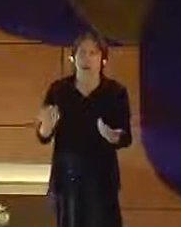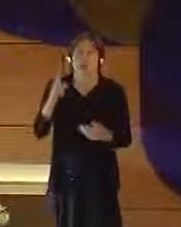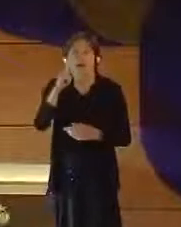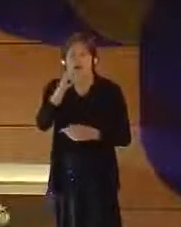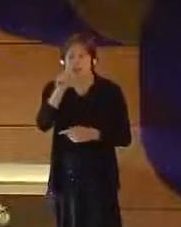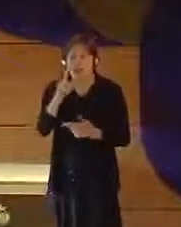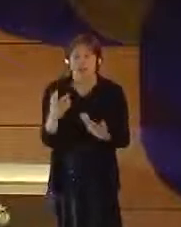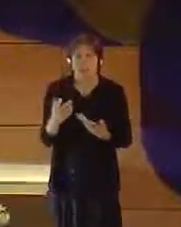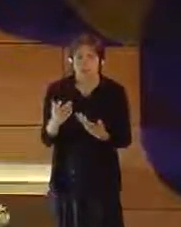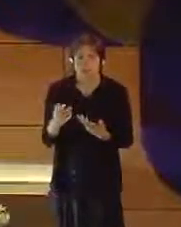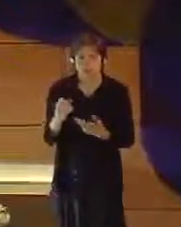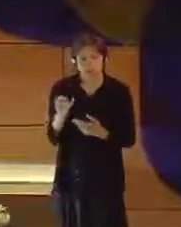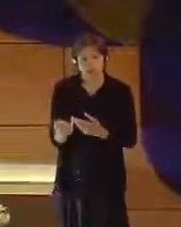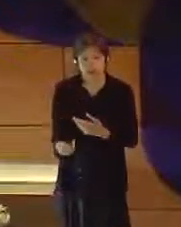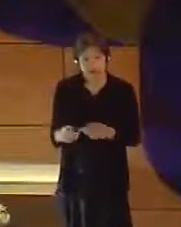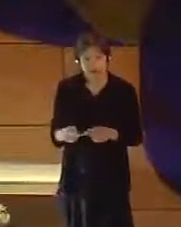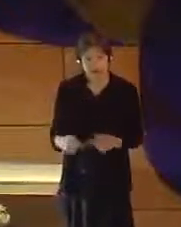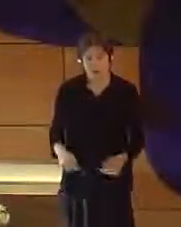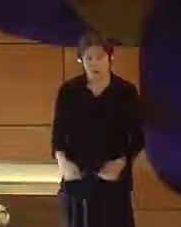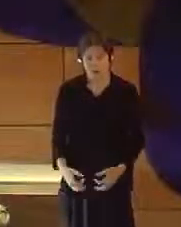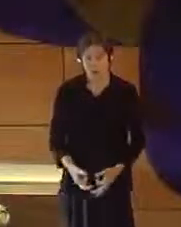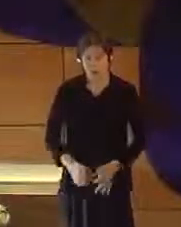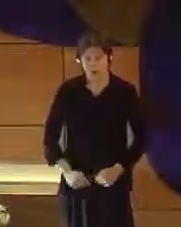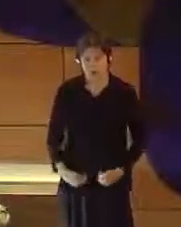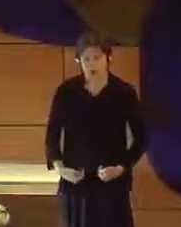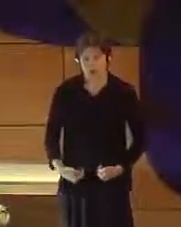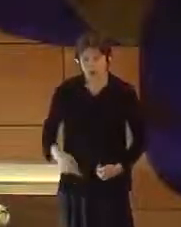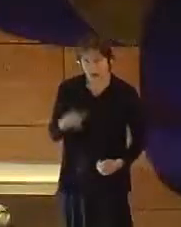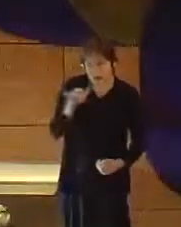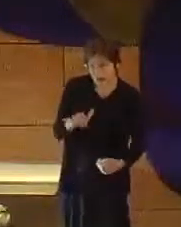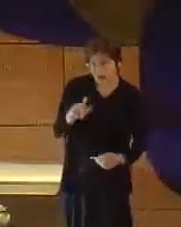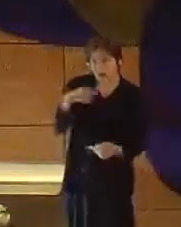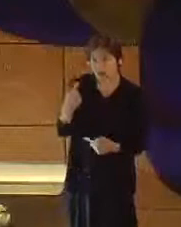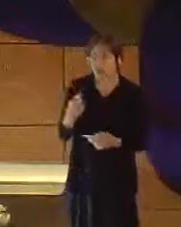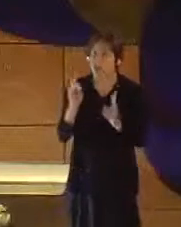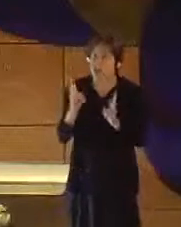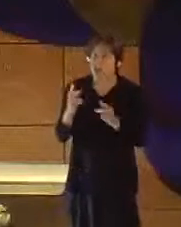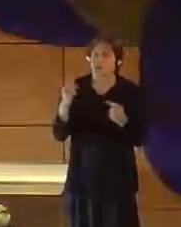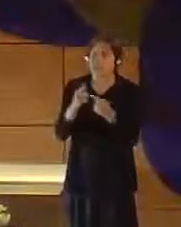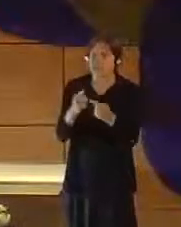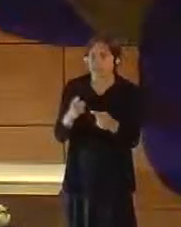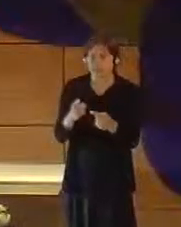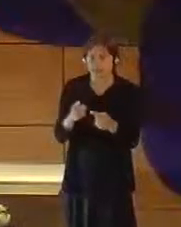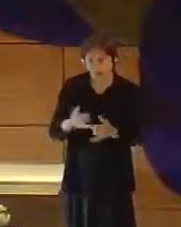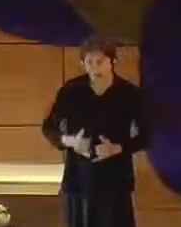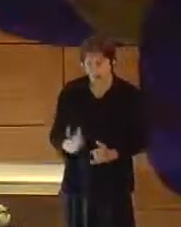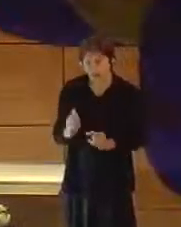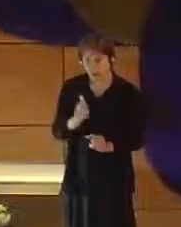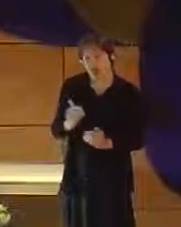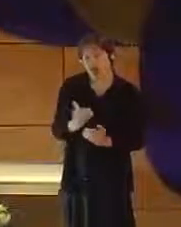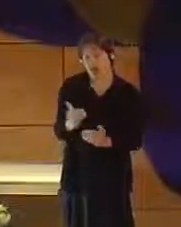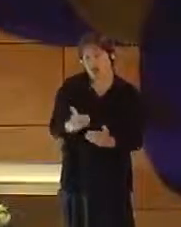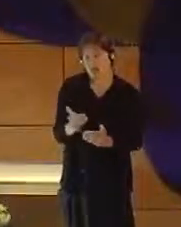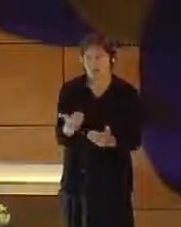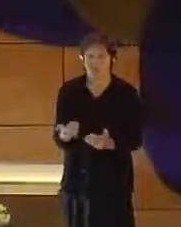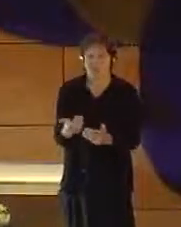of life. The earlier the better. And if they're having an anesthetic, do it at the same time to avoid an extra anesthetic. Give them the